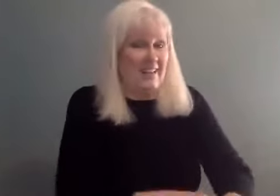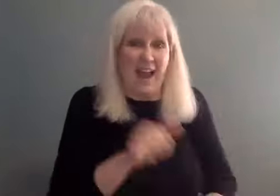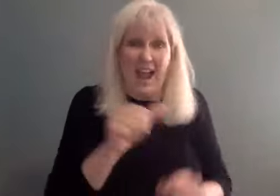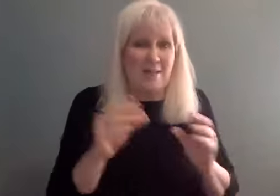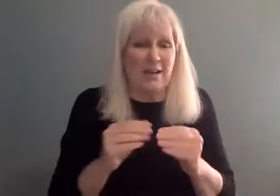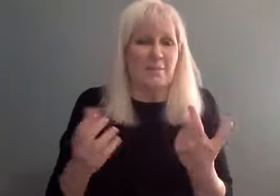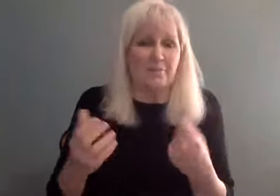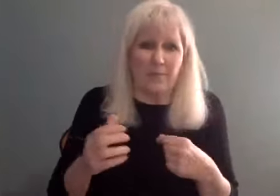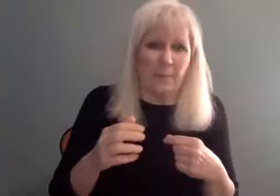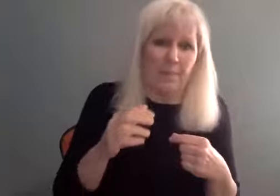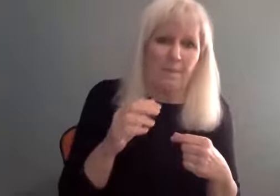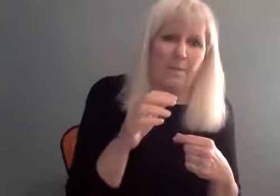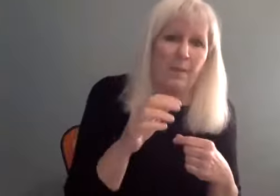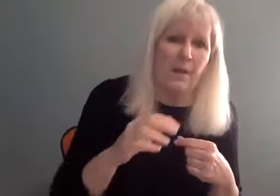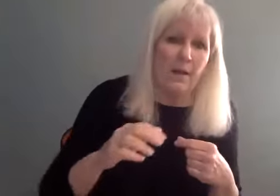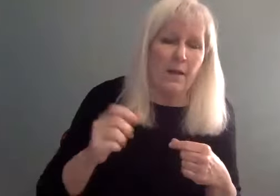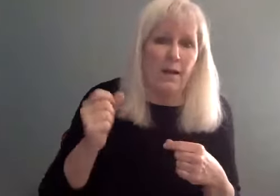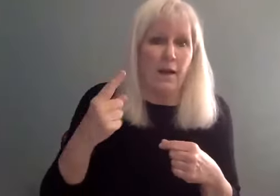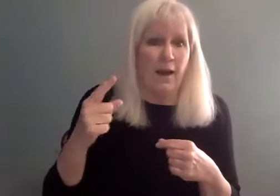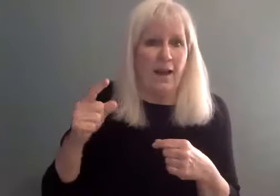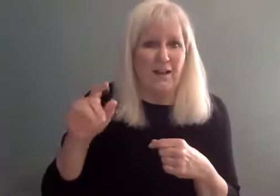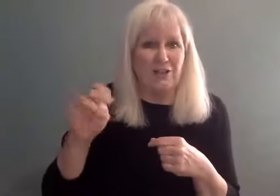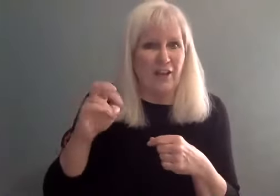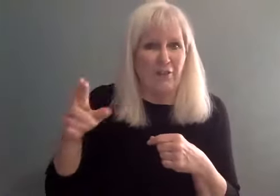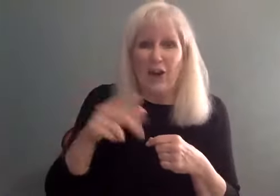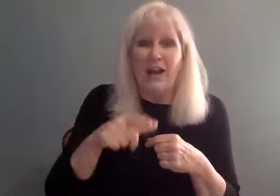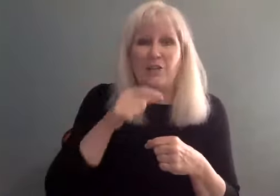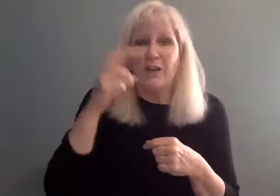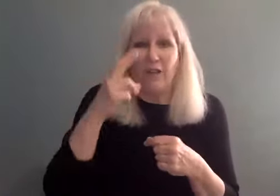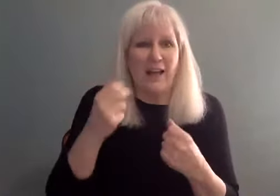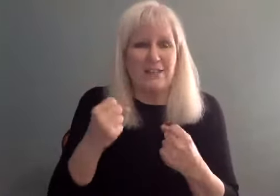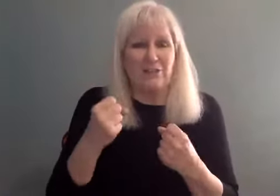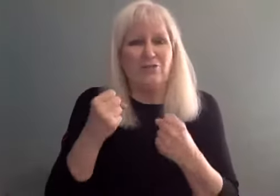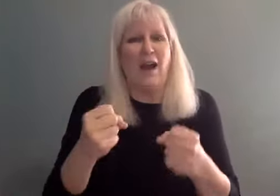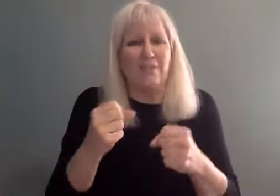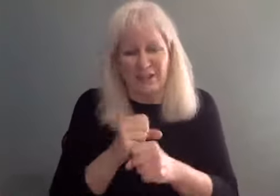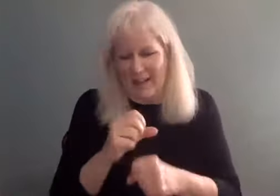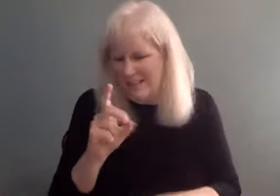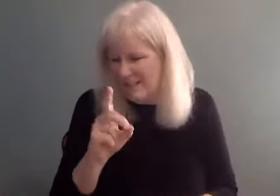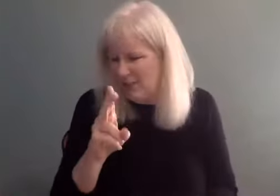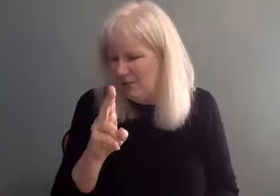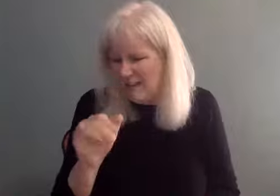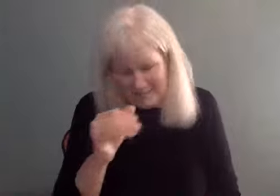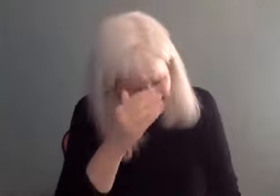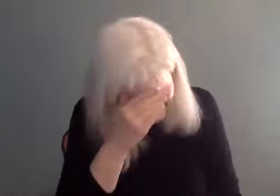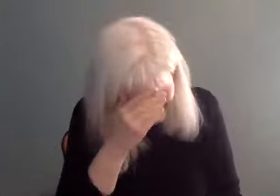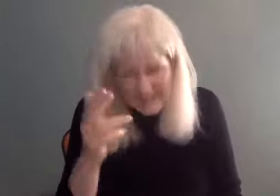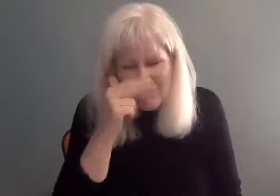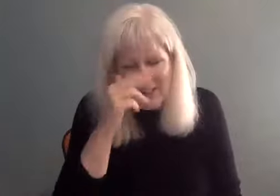you didn't realize driving got the DUIs. I love that. I didn't realize, I said to myself once, I got to take better care of myself in